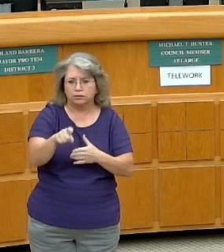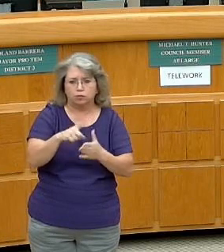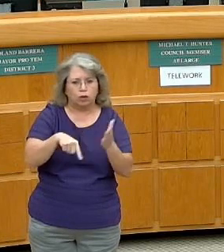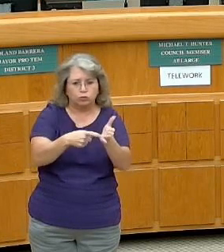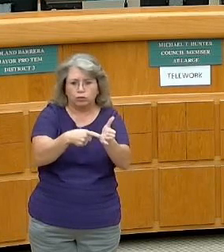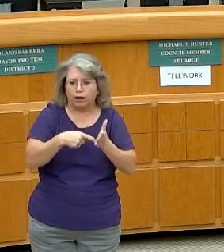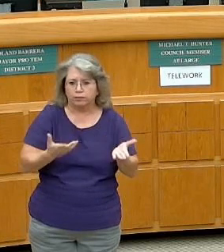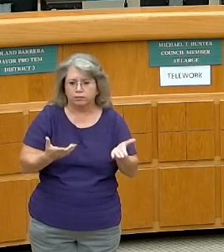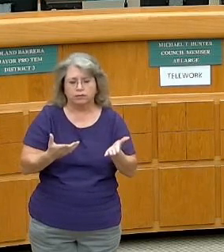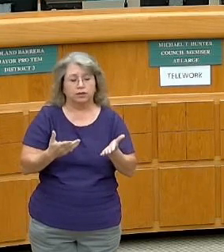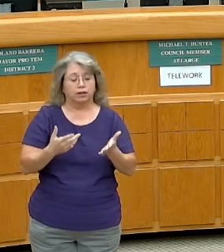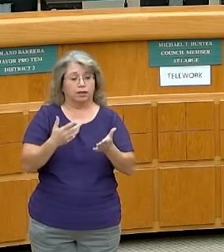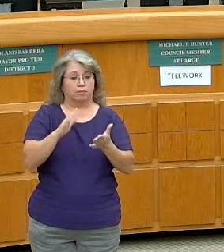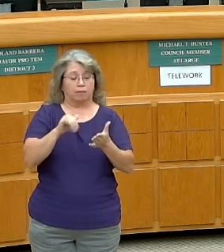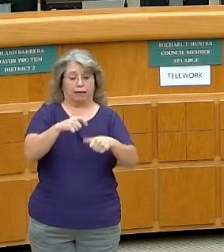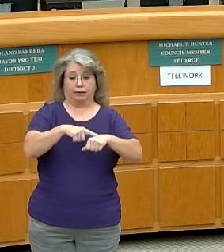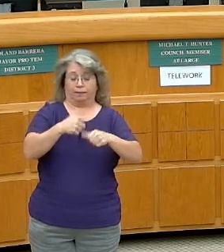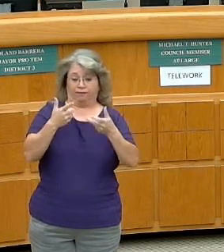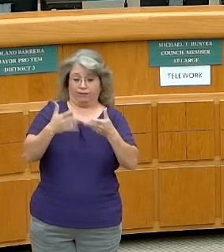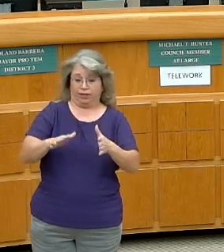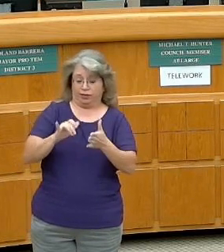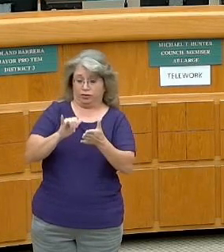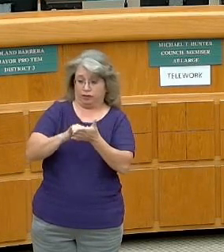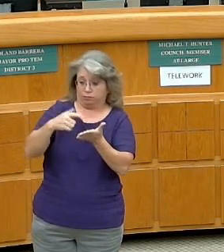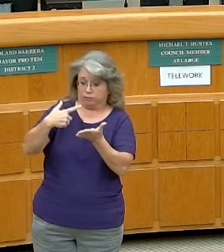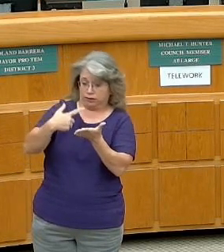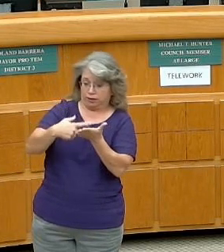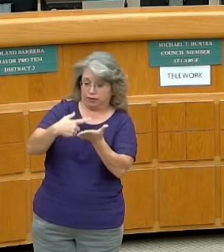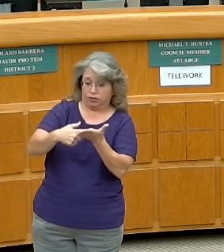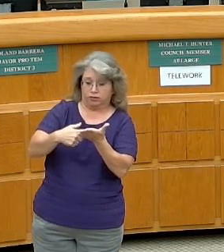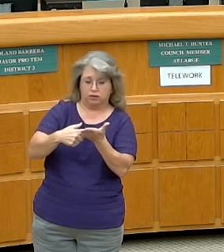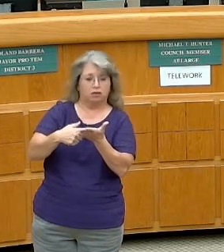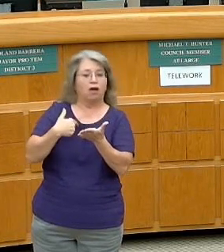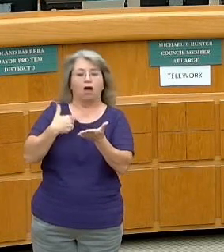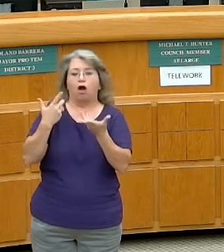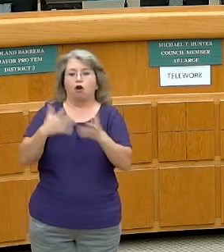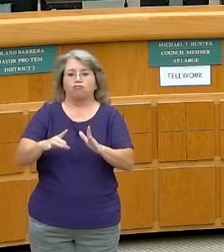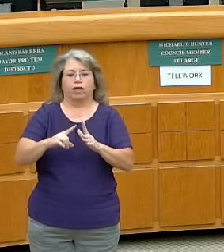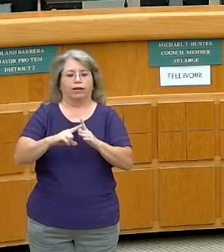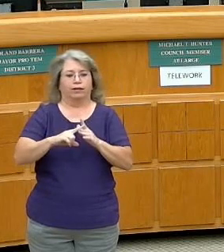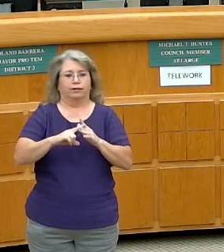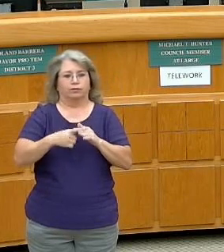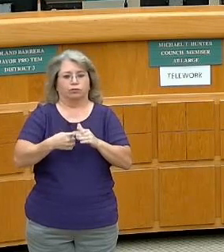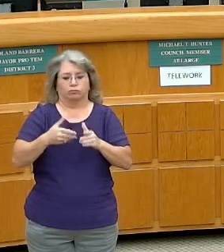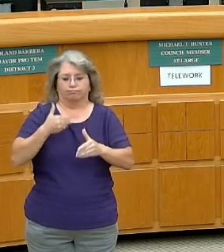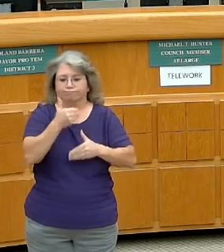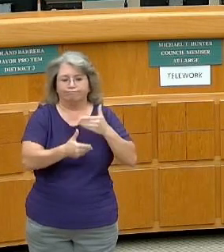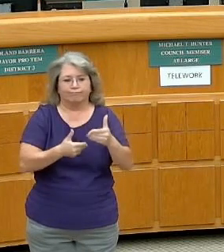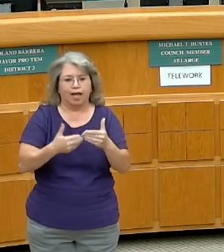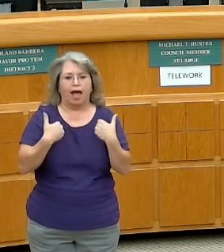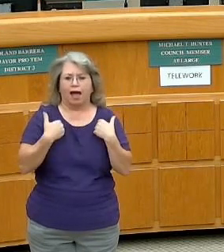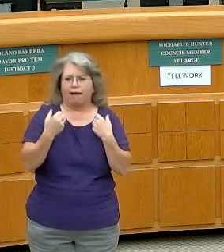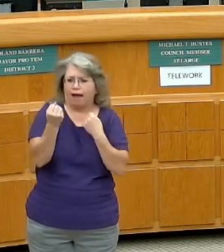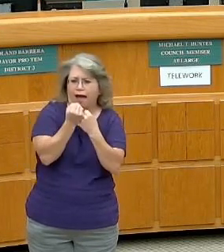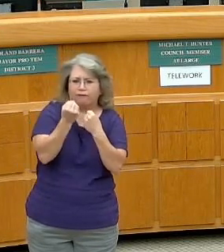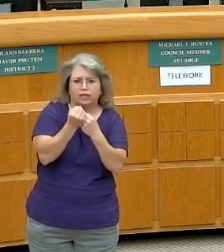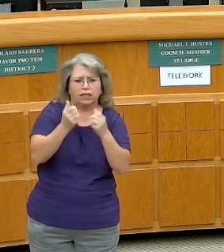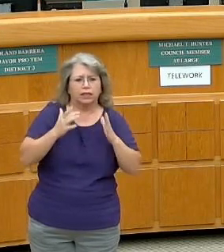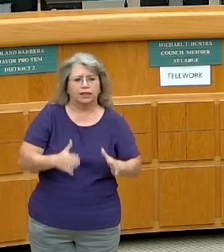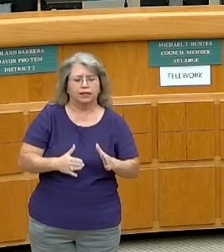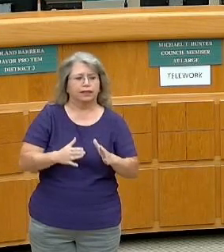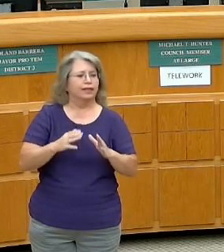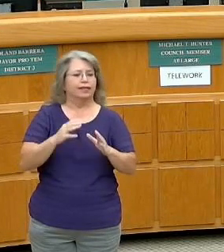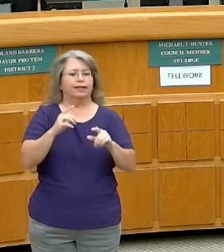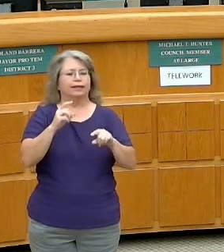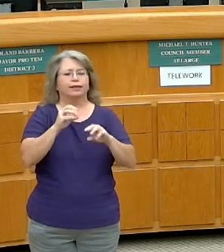time that we had finished that dialogue, we were already well on our way to at least having an advocate. No one can make